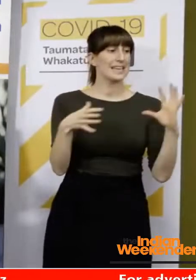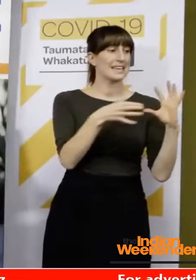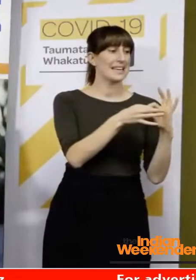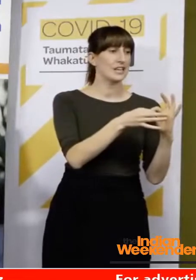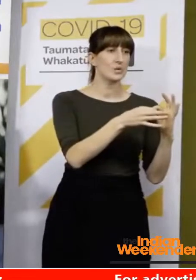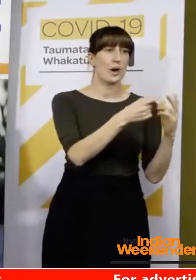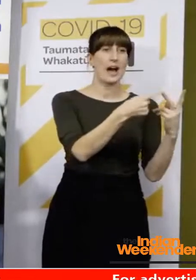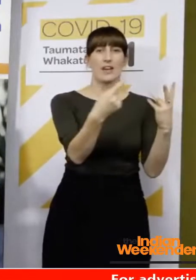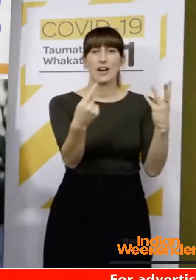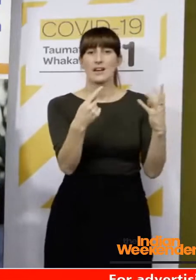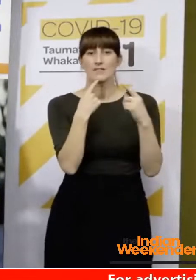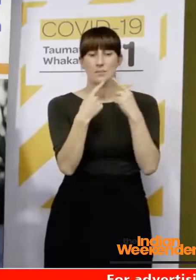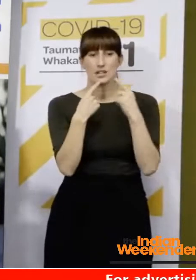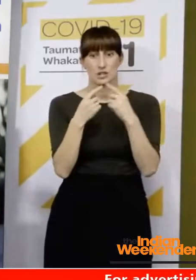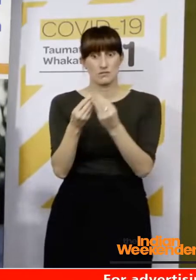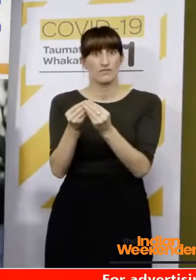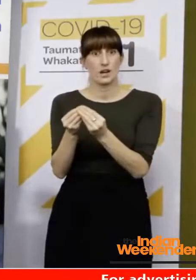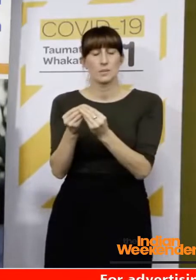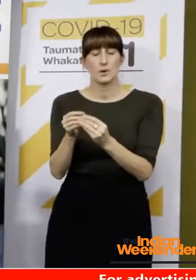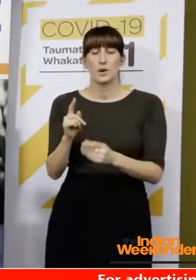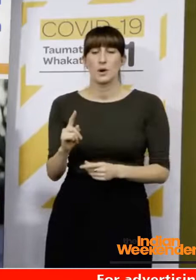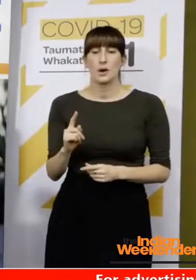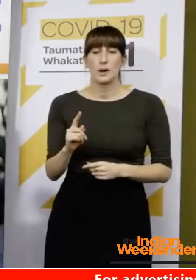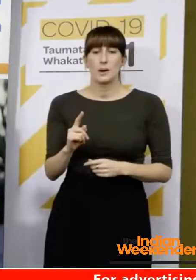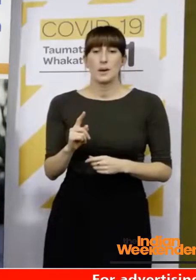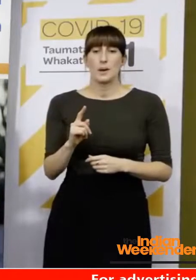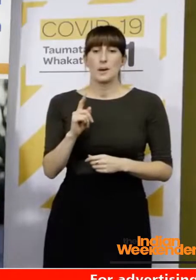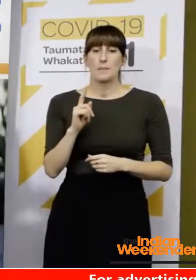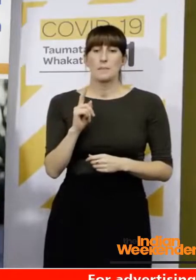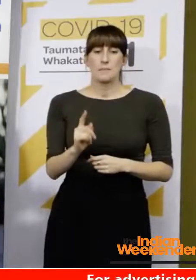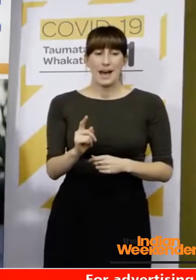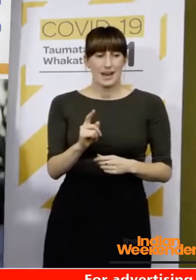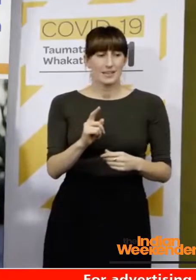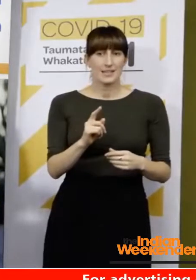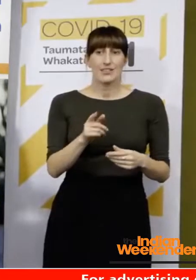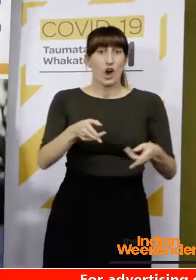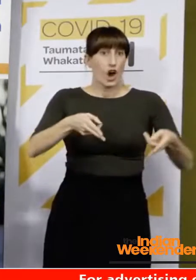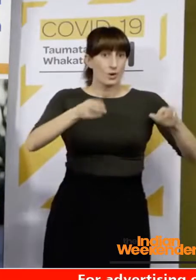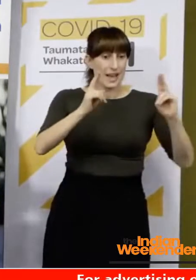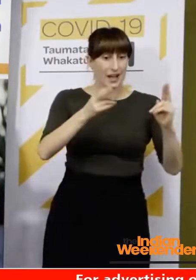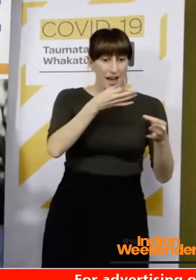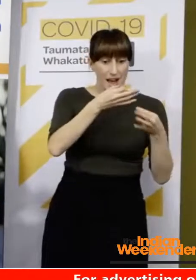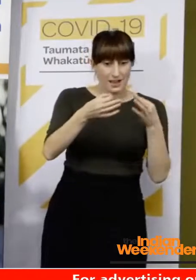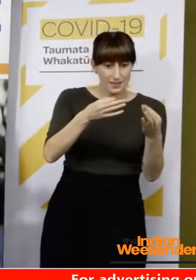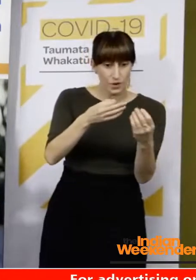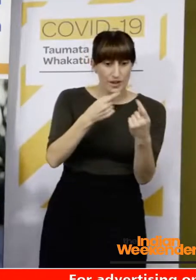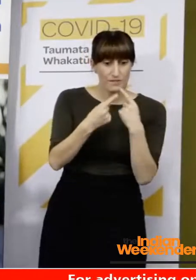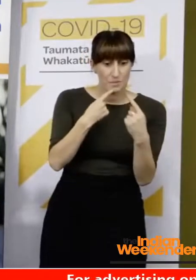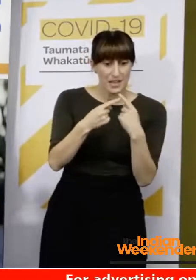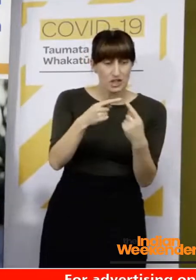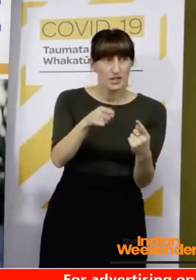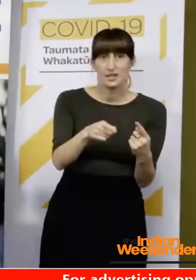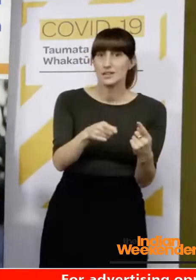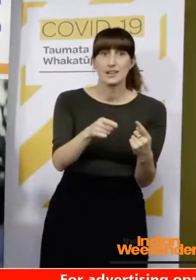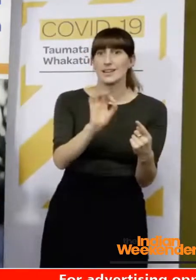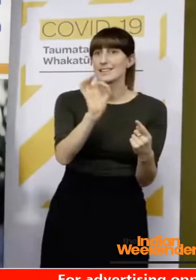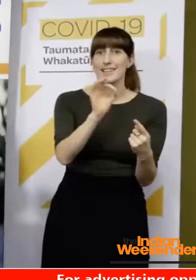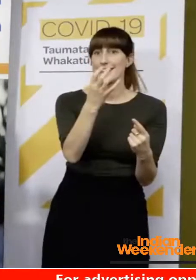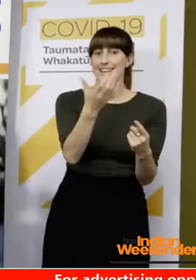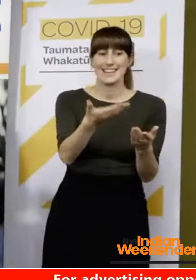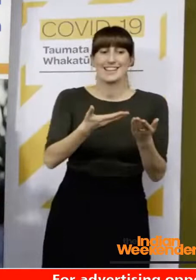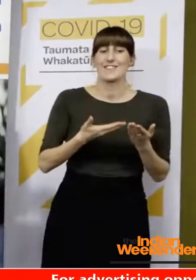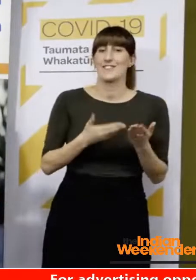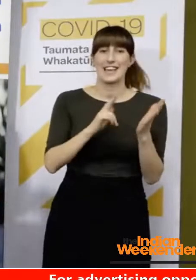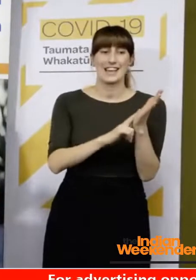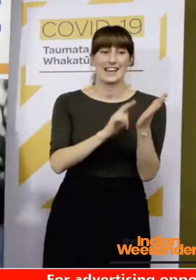And in exercise this allowed case, outside? No, we've been the told information that, collected in the hotels for we managed only get isolation one purposes didn't include the 15-minute walk NHI. Of